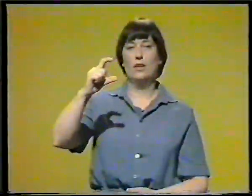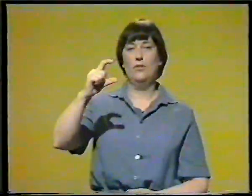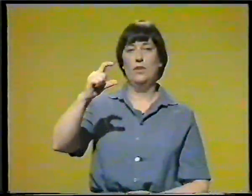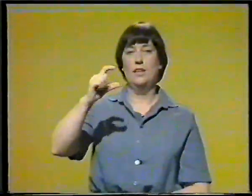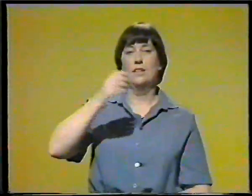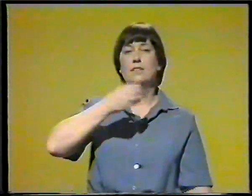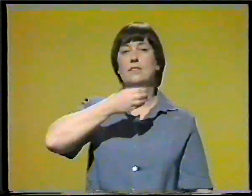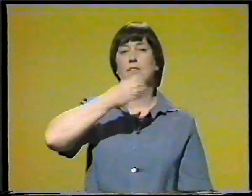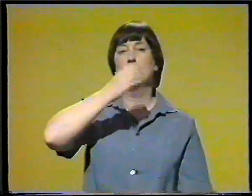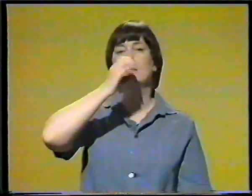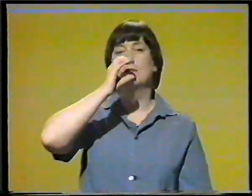Coffee.